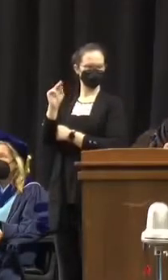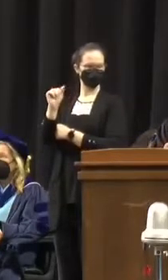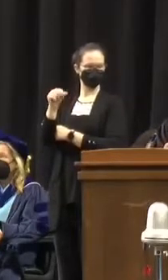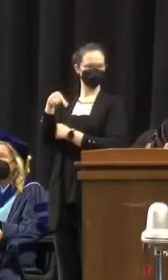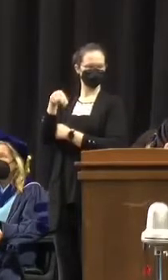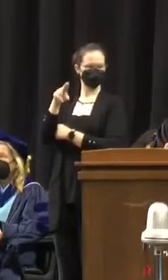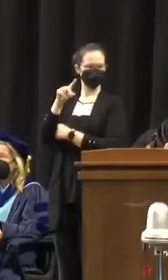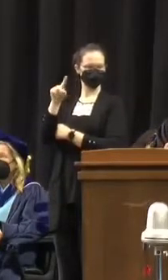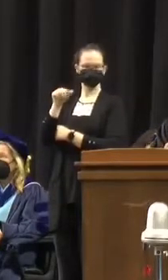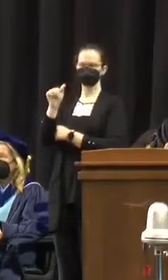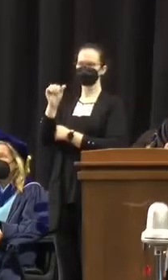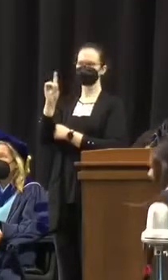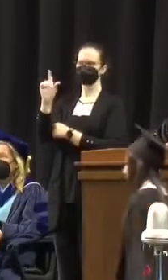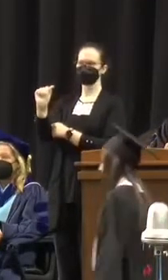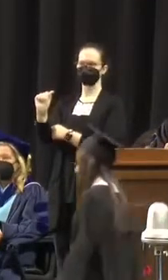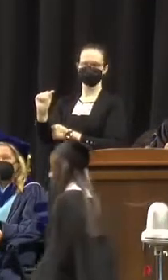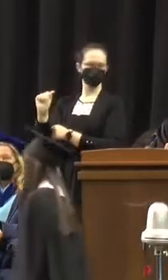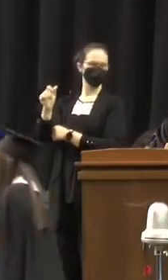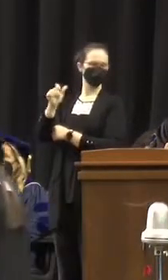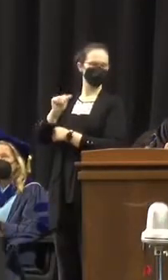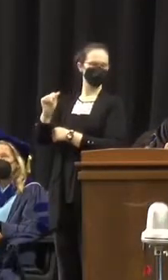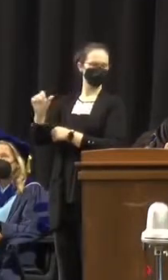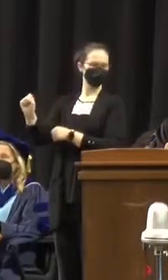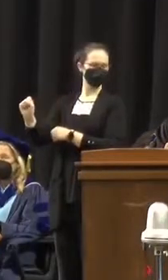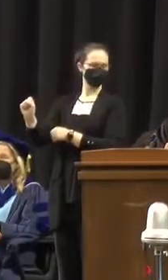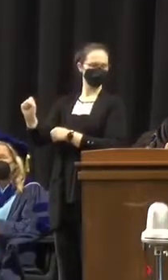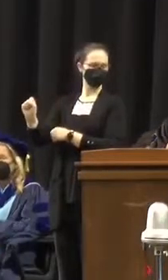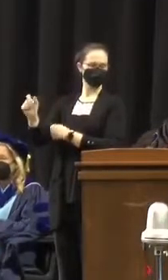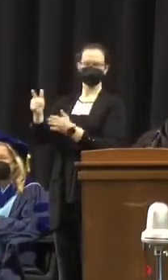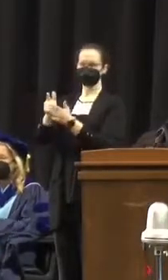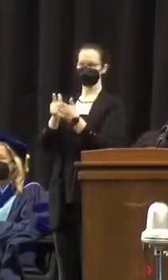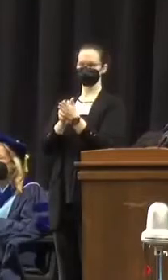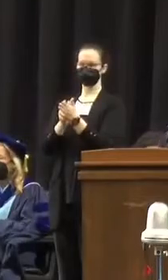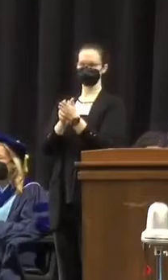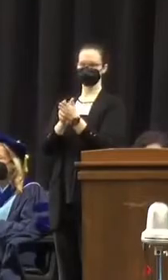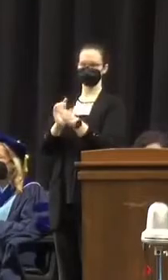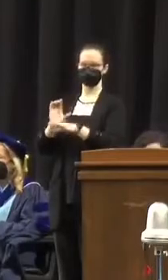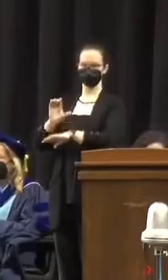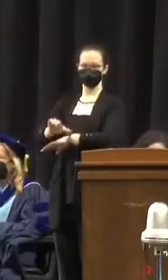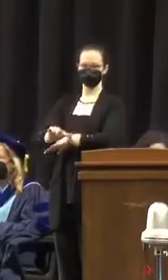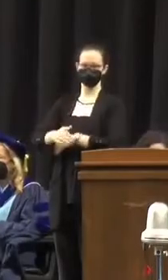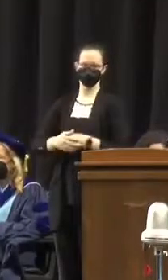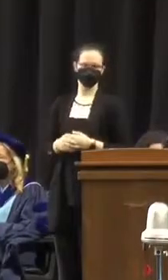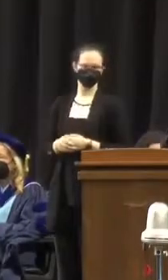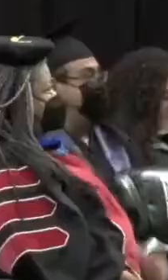Karina Quesada, Associate of Applied Science, Law Enforcement.